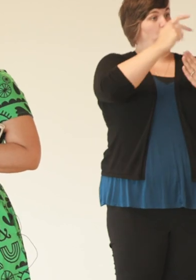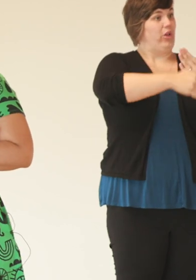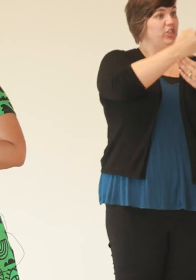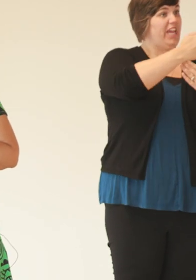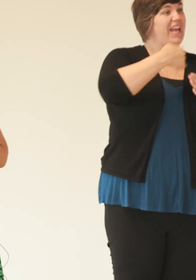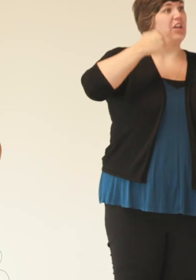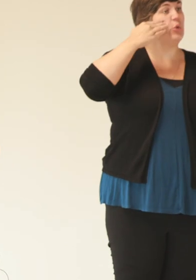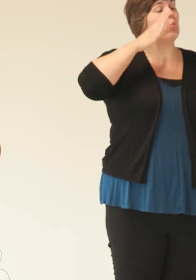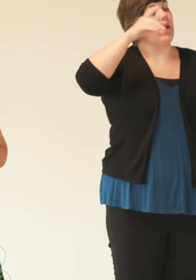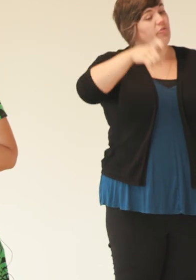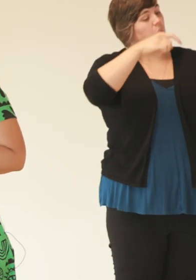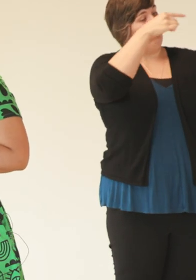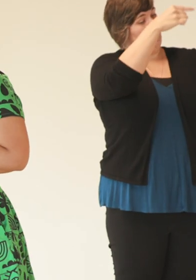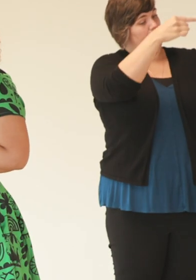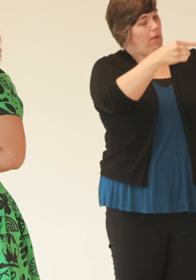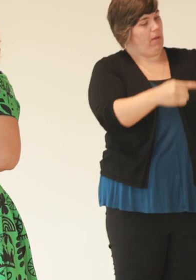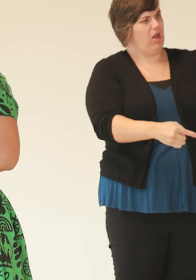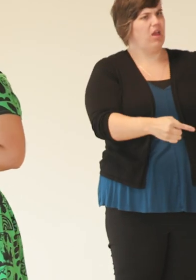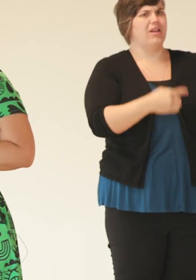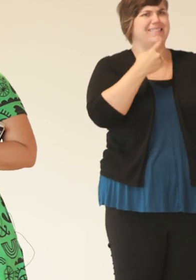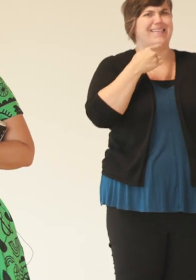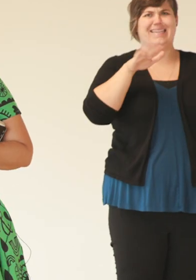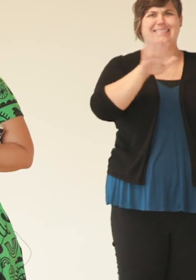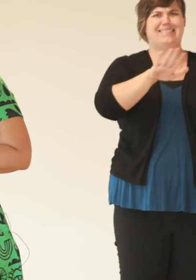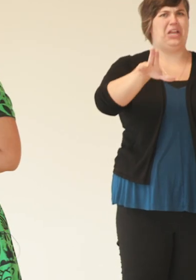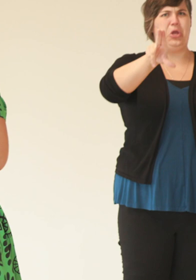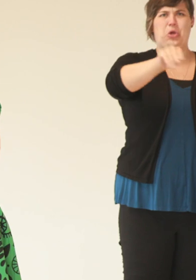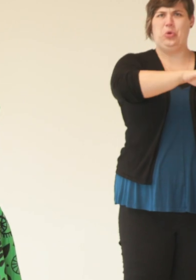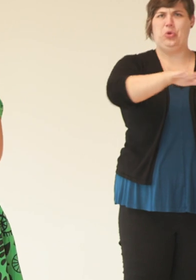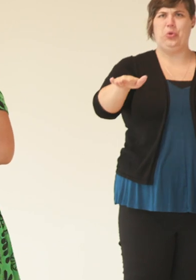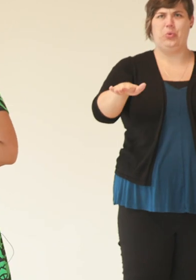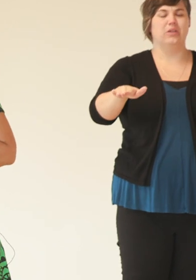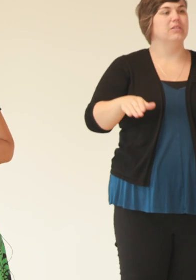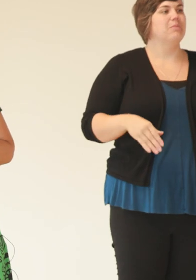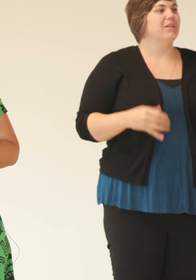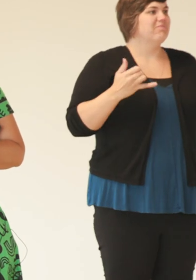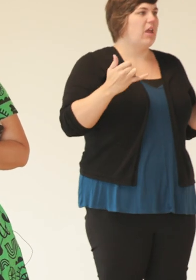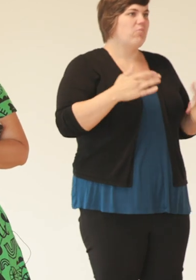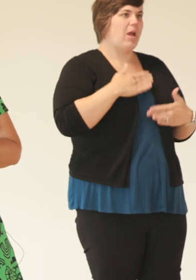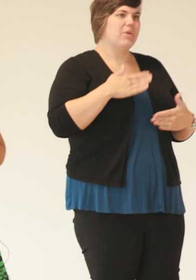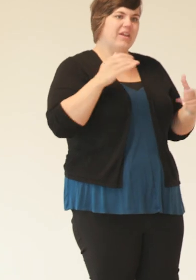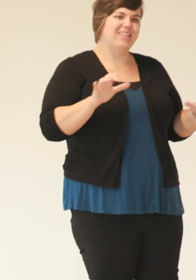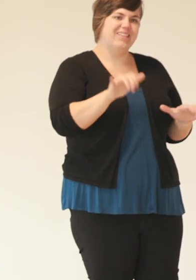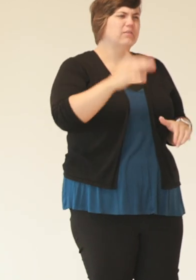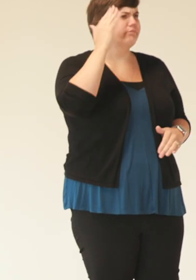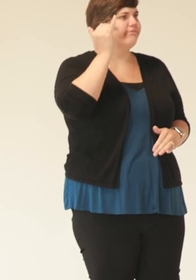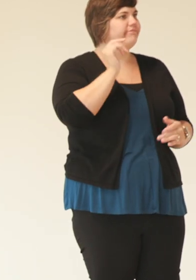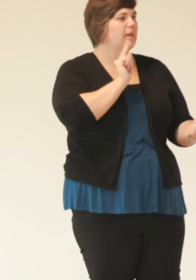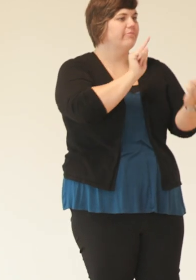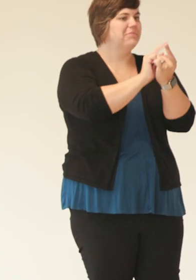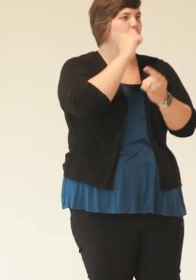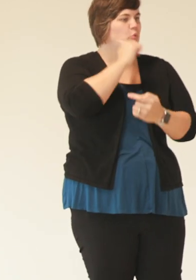have said, heck no, not doing that. That's a lot. But I'm glad I did, because every time I sit in front of each one of these girls